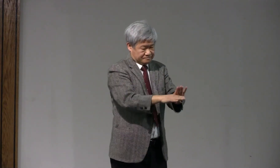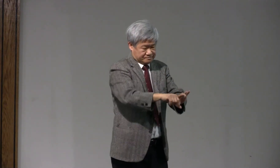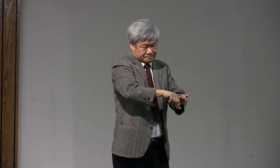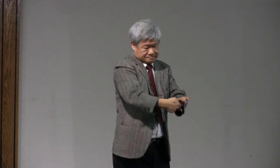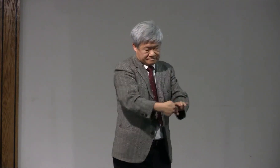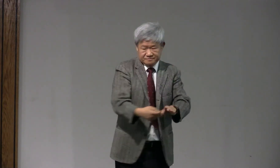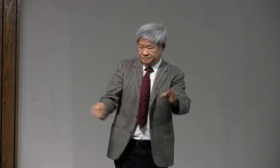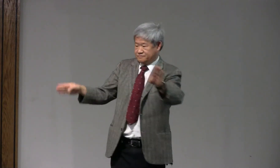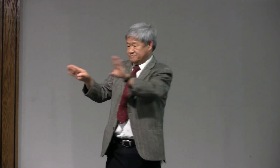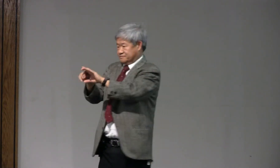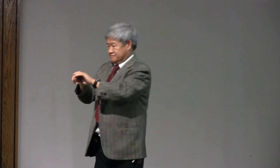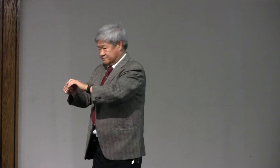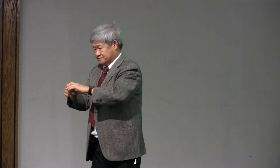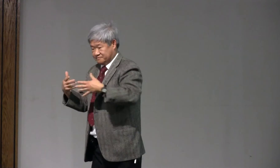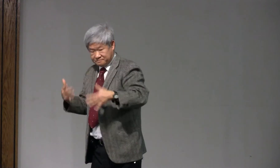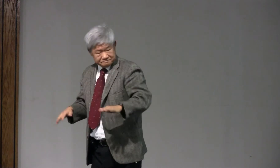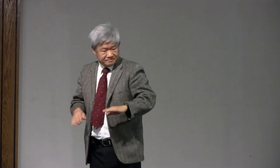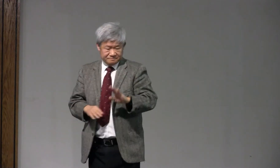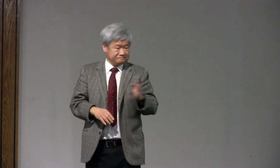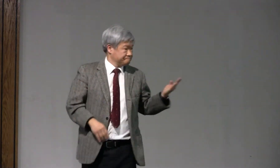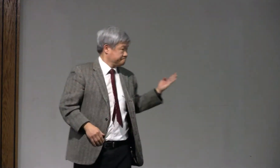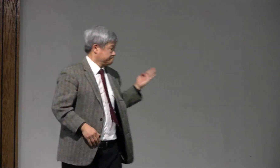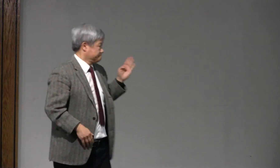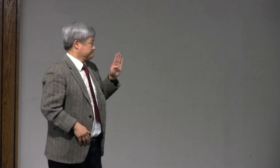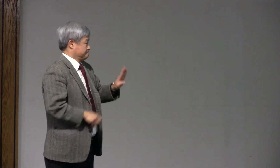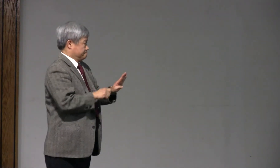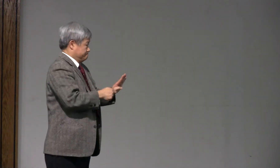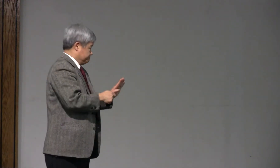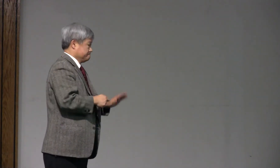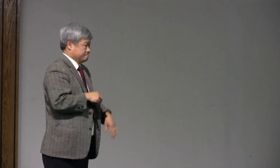maybe your last job would be close up and lock up.